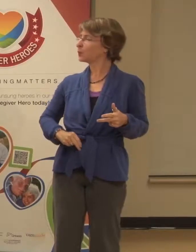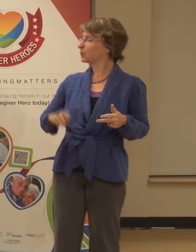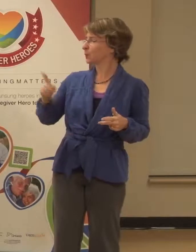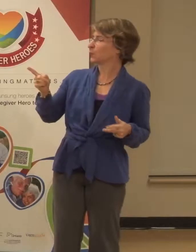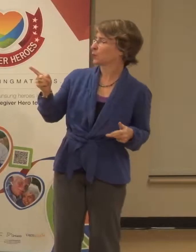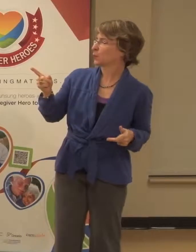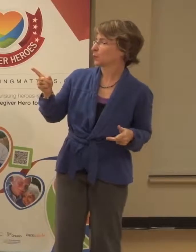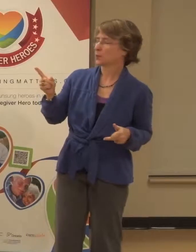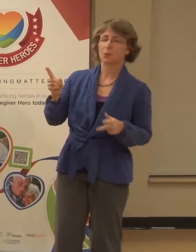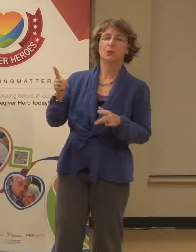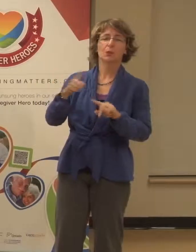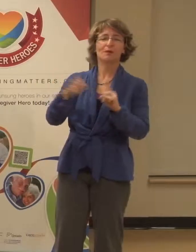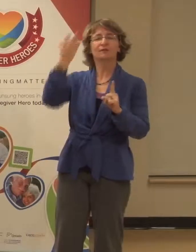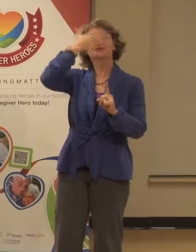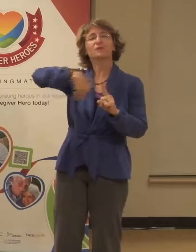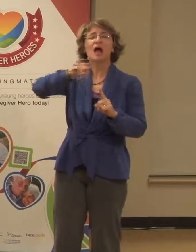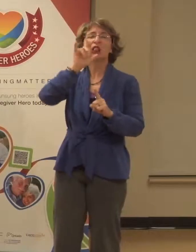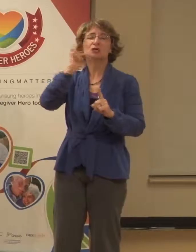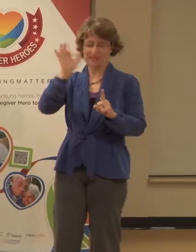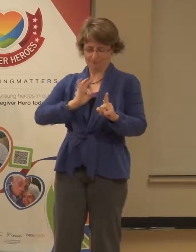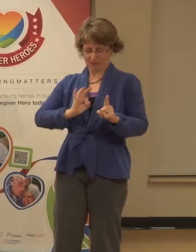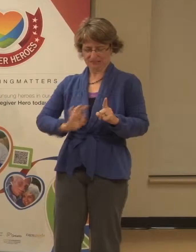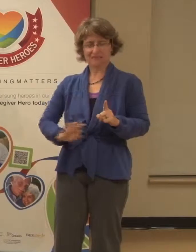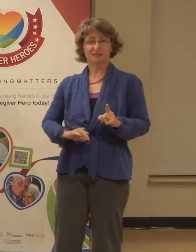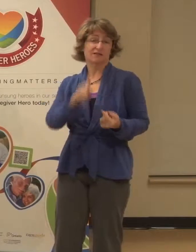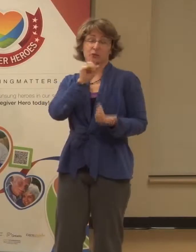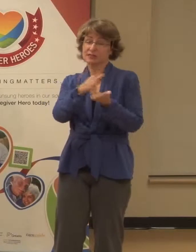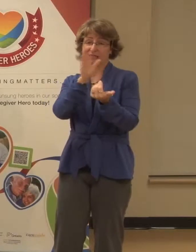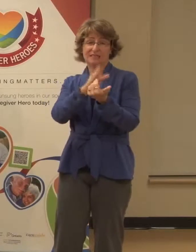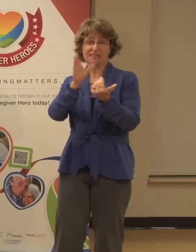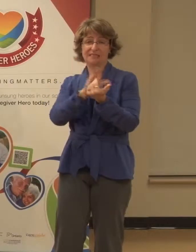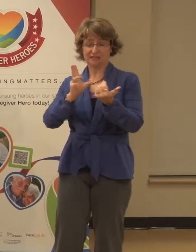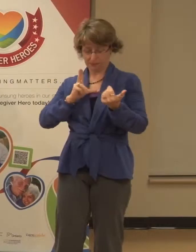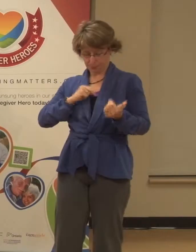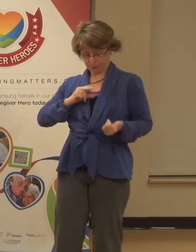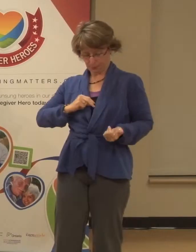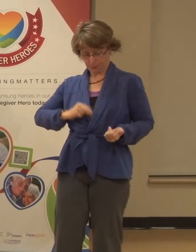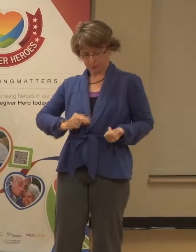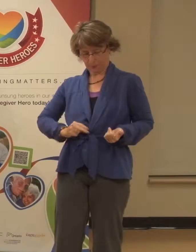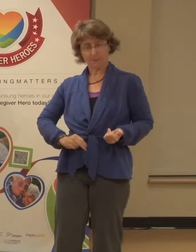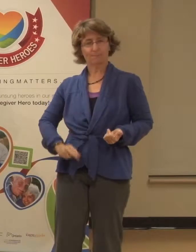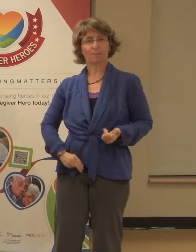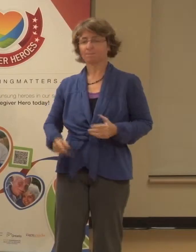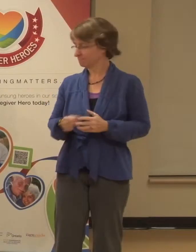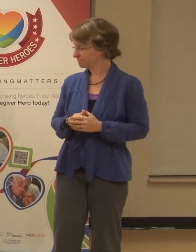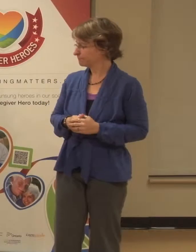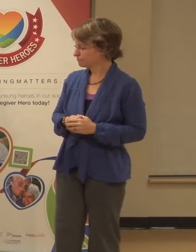item with Velcro. So it's very easy to put on, and you can just Velcro your top